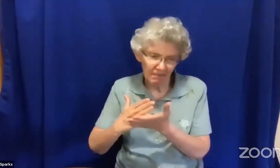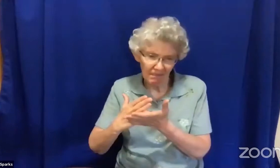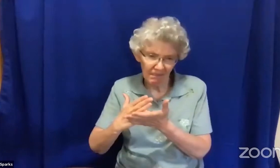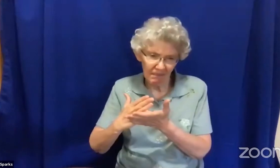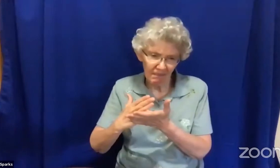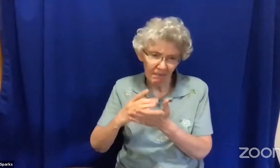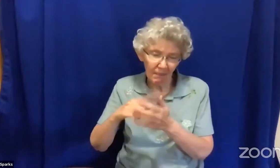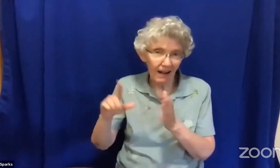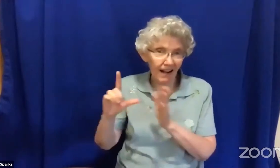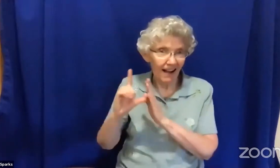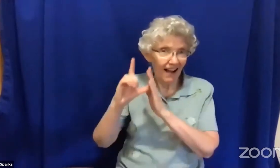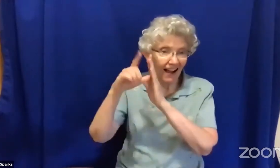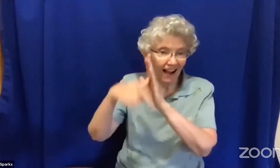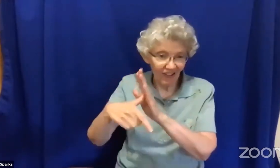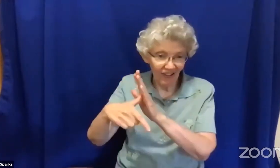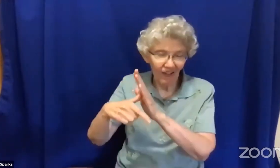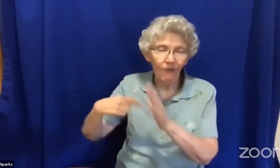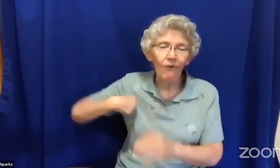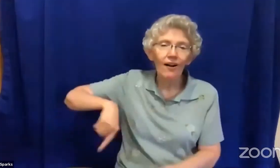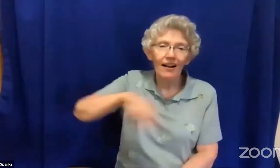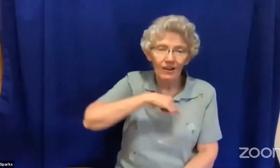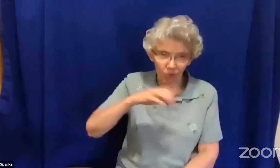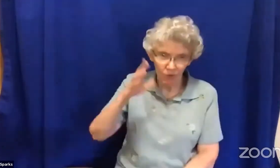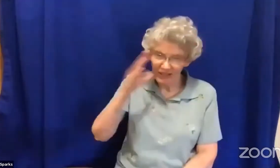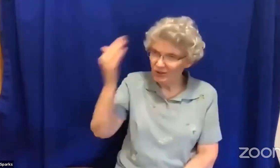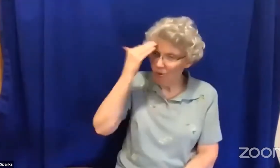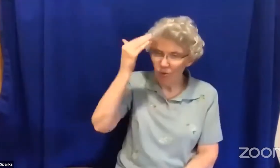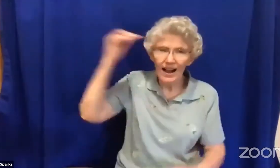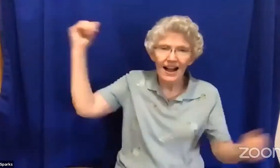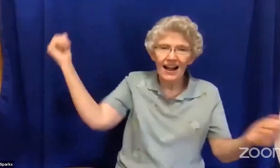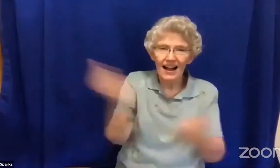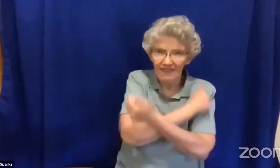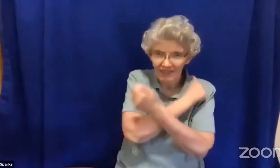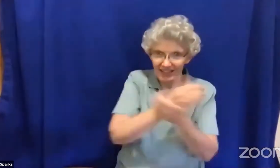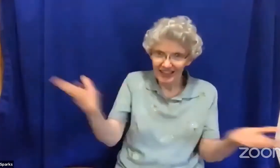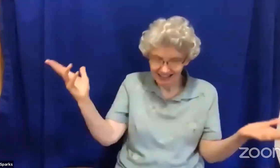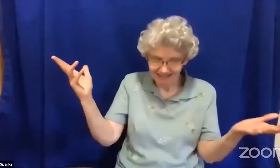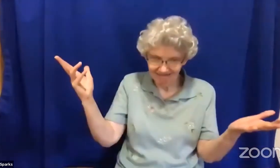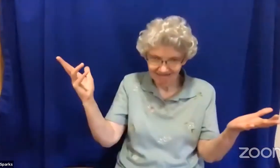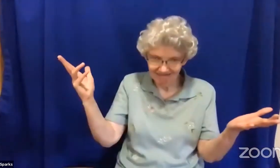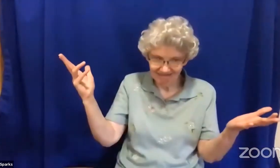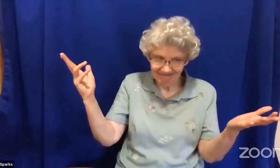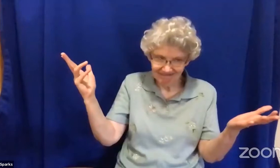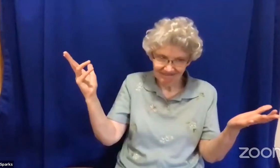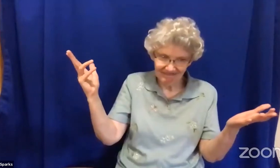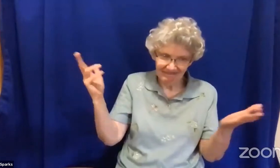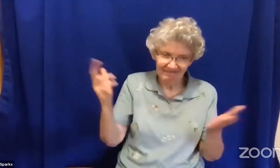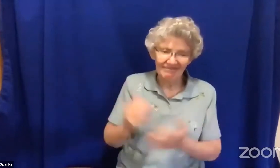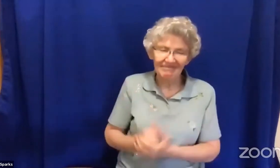We don't know everything, but then we will.